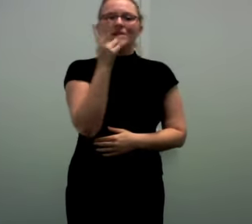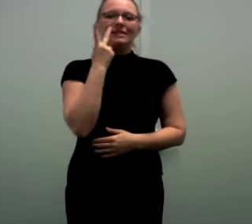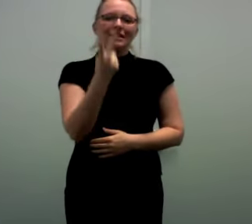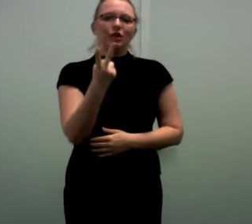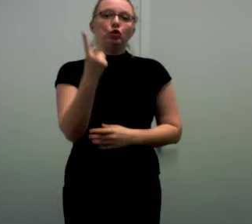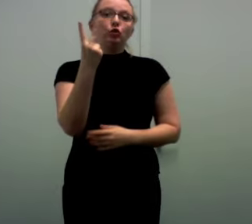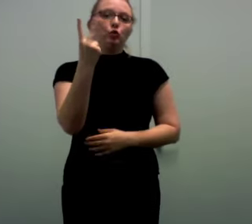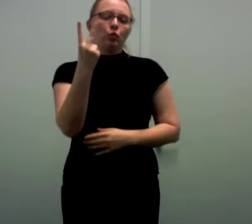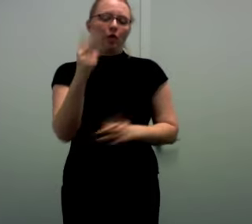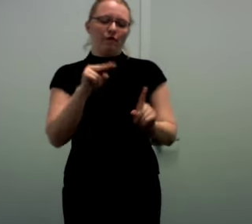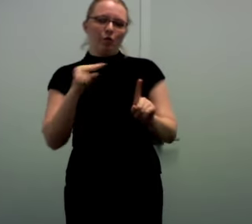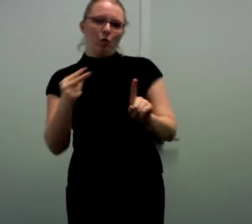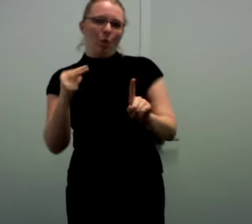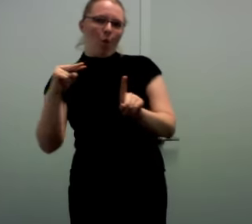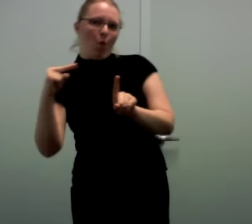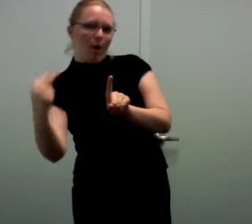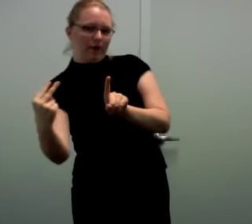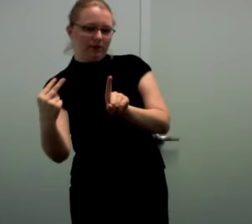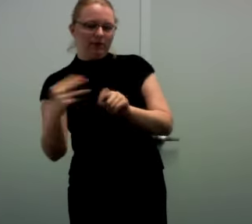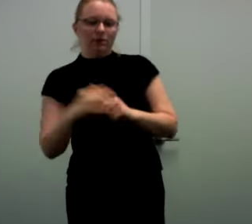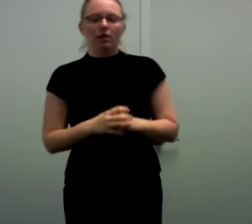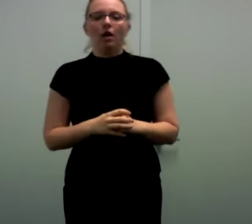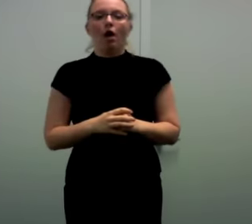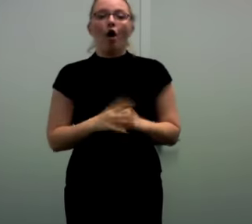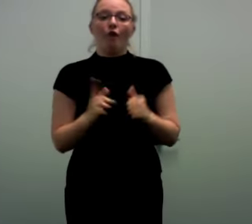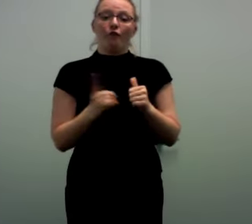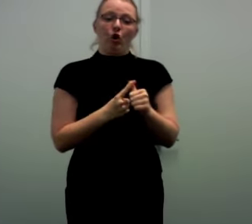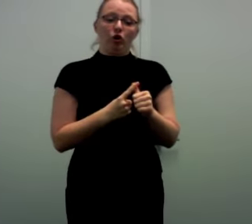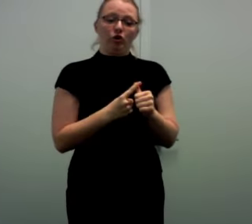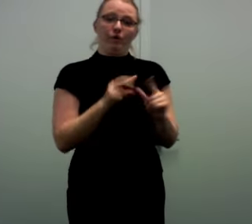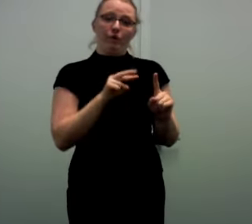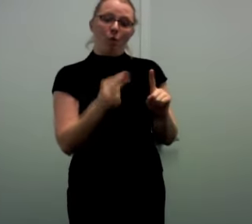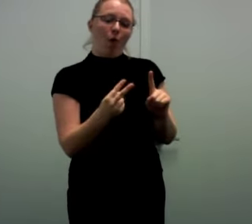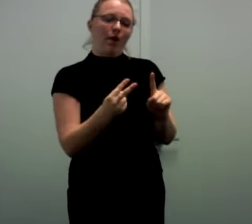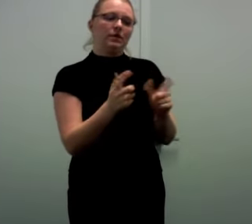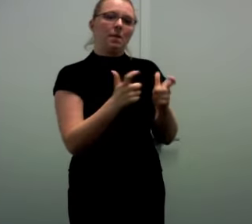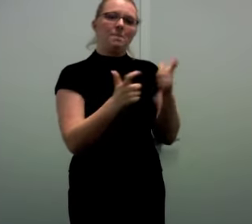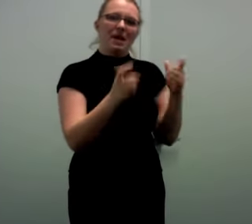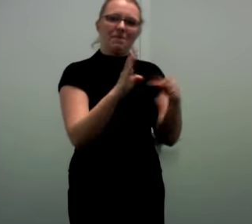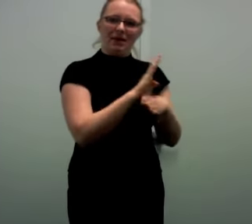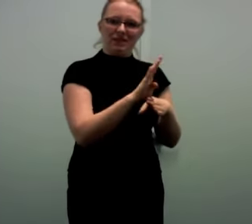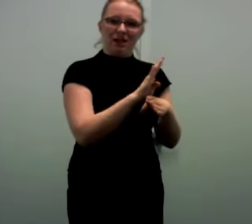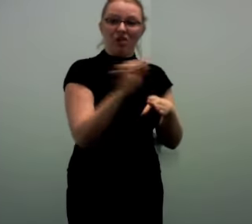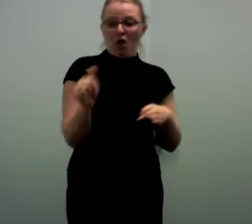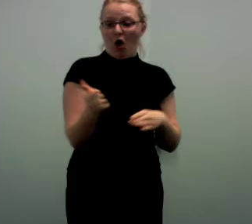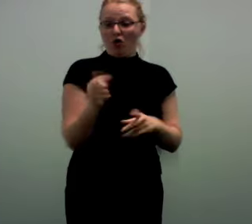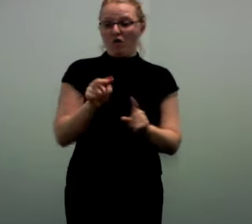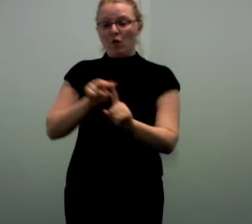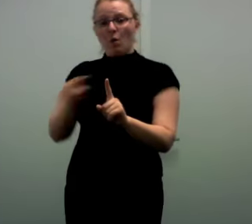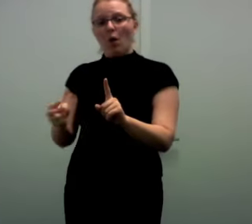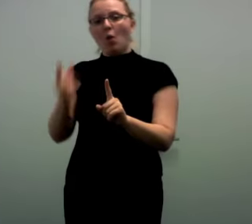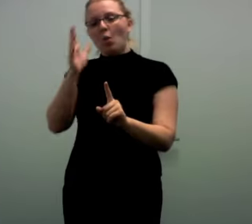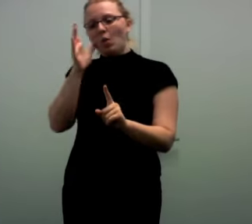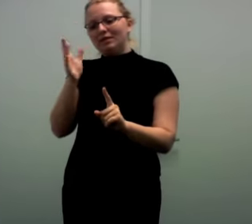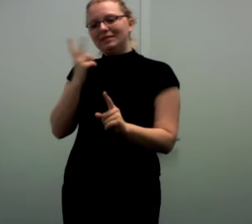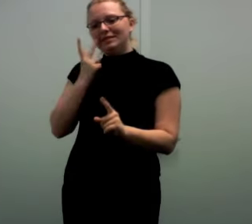going to look at is the viewpoint of big business. The other viewpoint we're going to look at is the viewpoint of the American